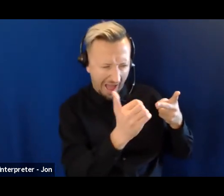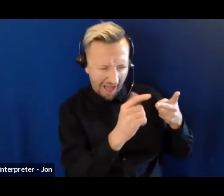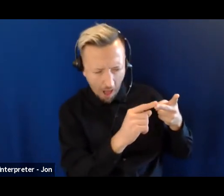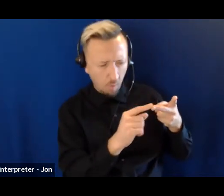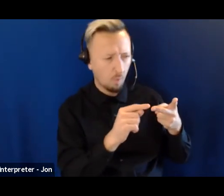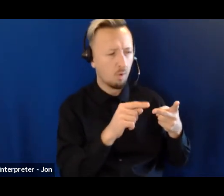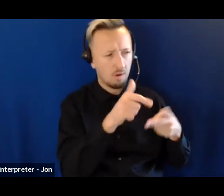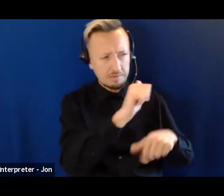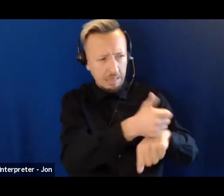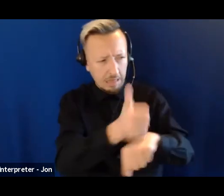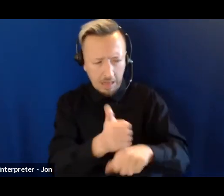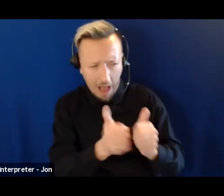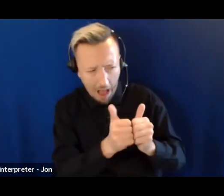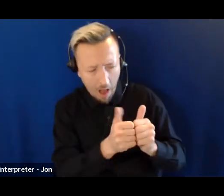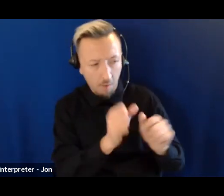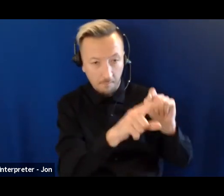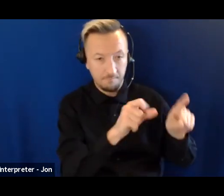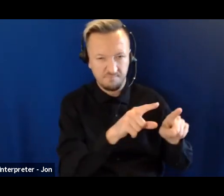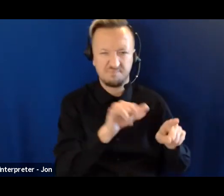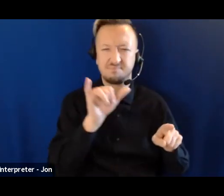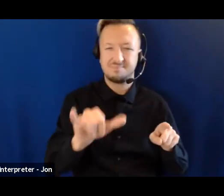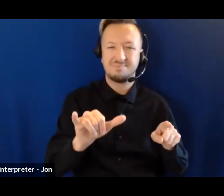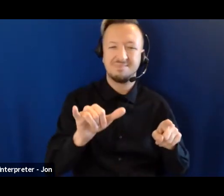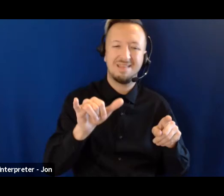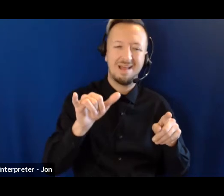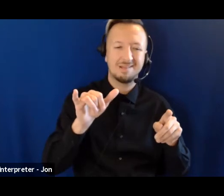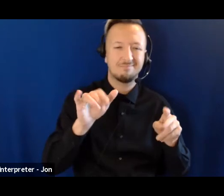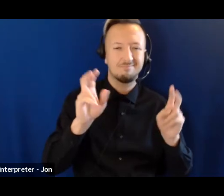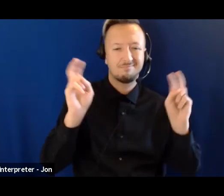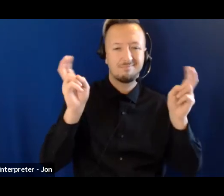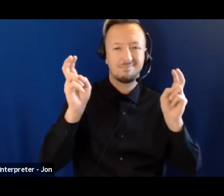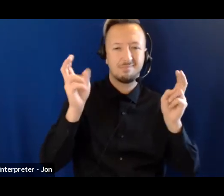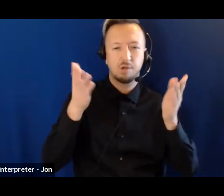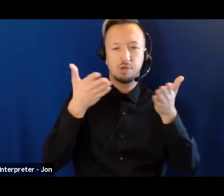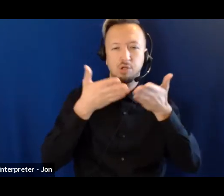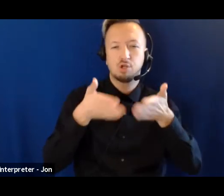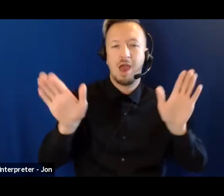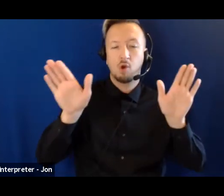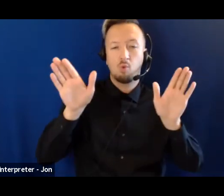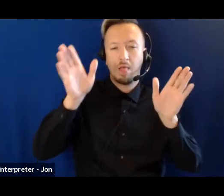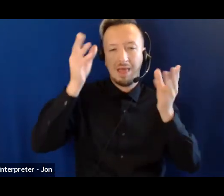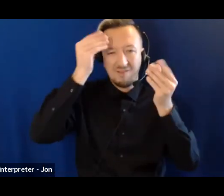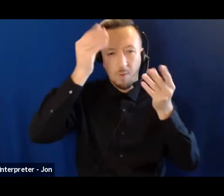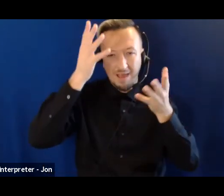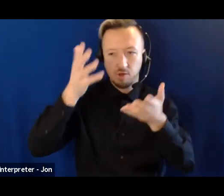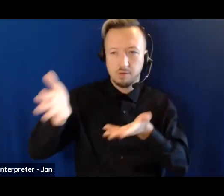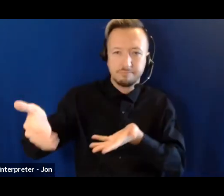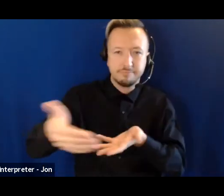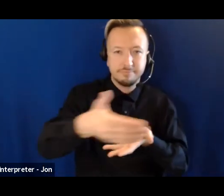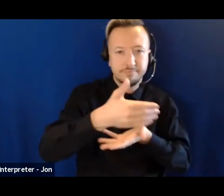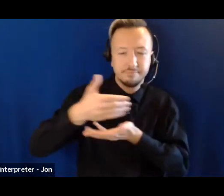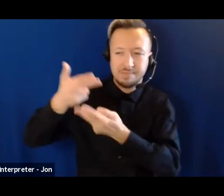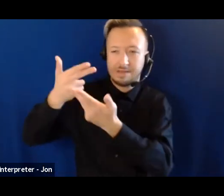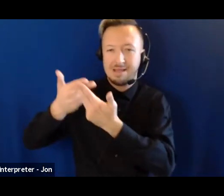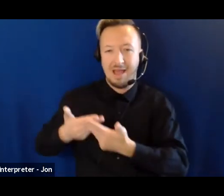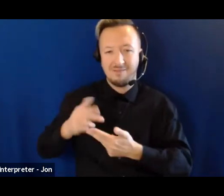up? And if we have some of this like kind of generally gathered data, it's going to be very helpful. So that's just a little plug to make sure you fill